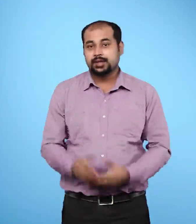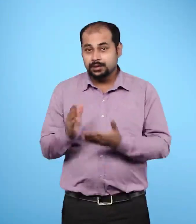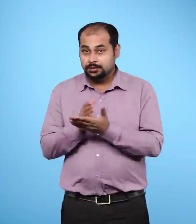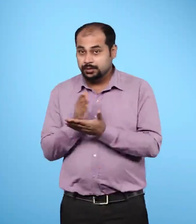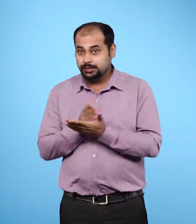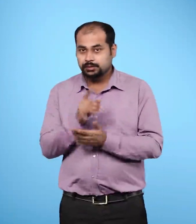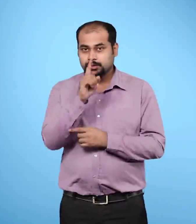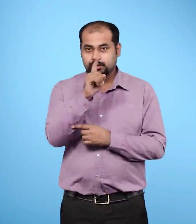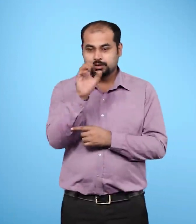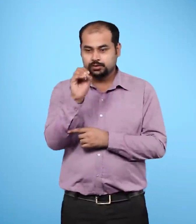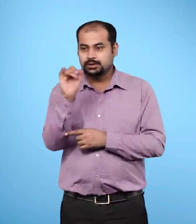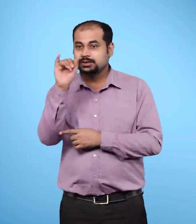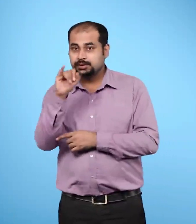Page 106.